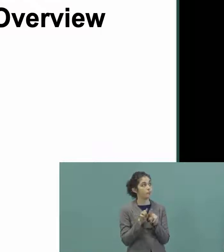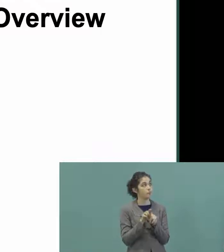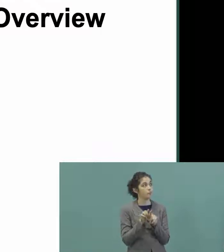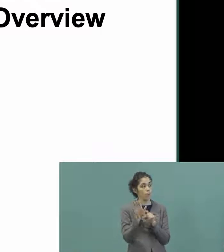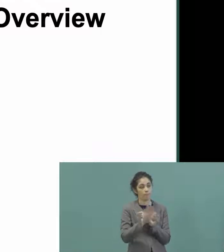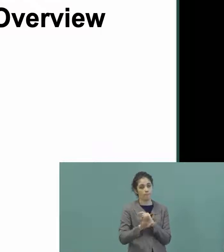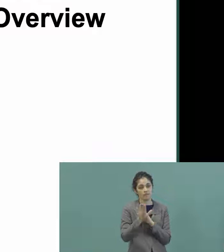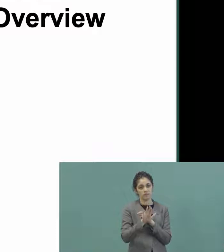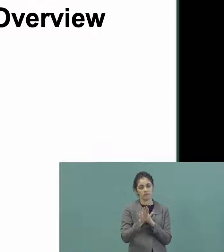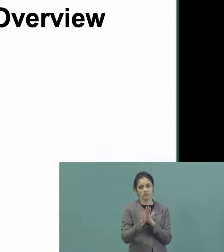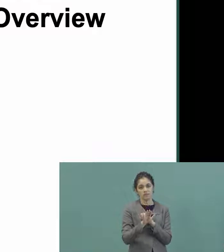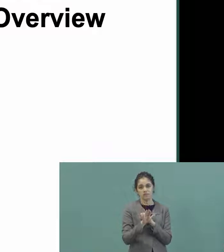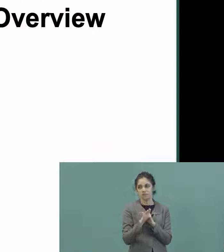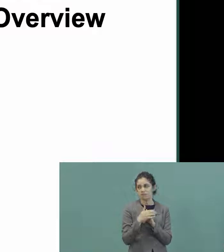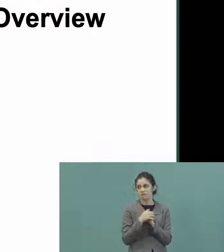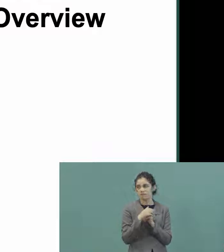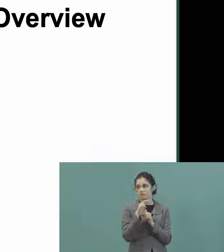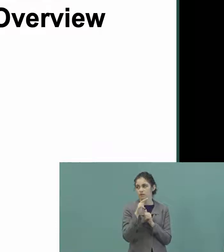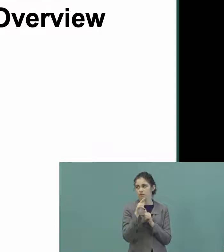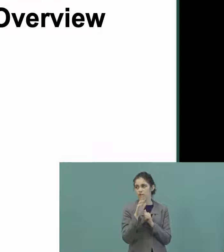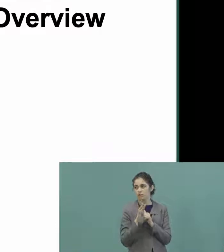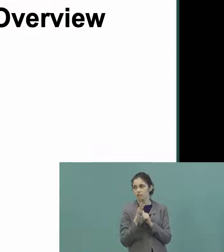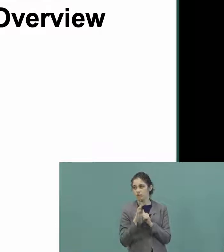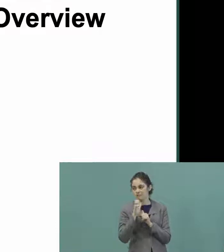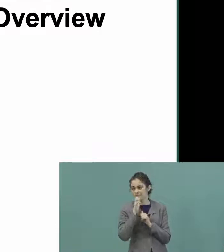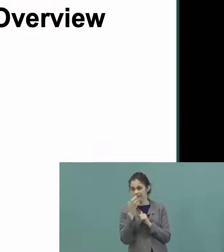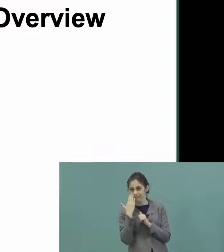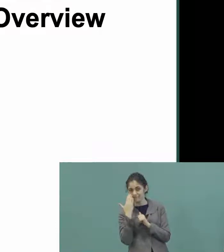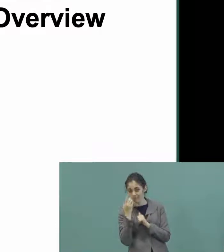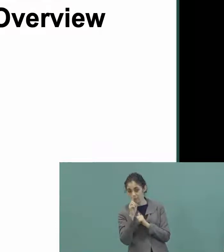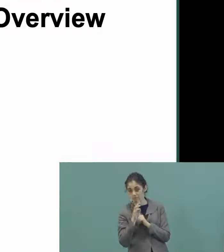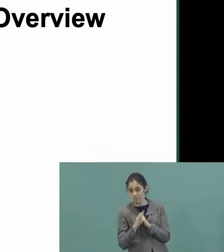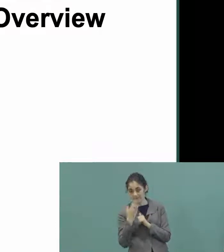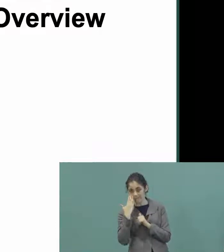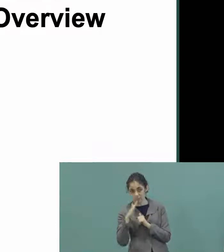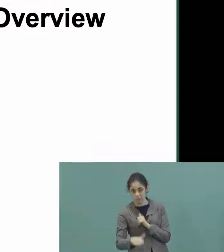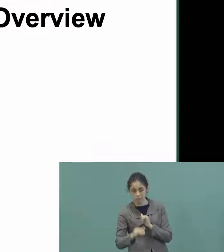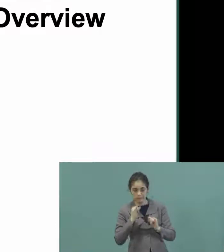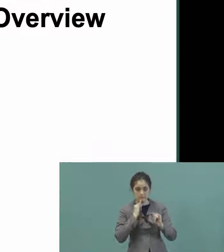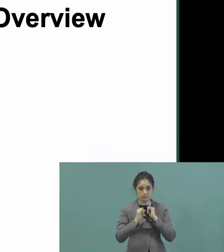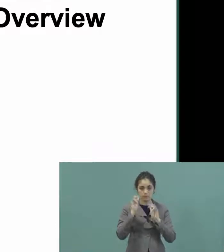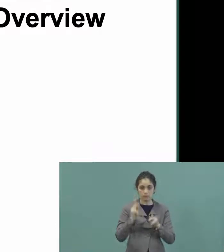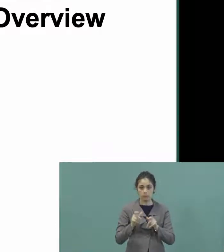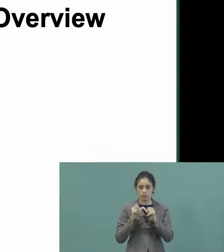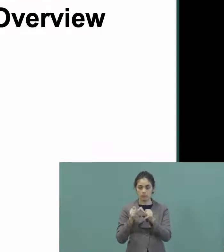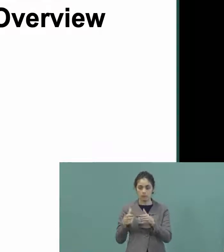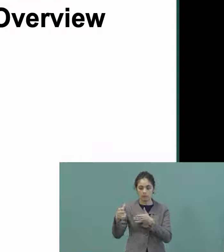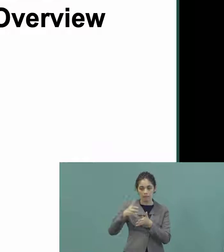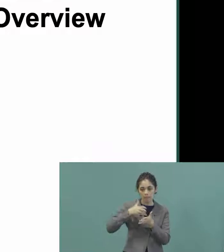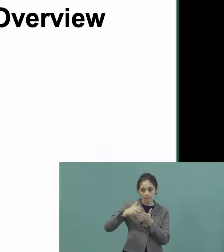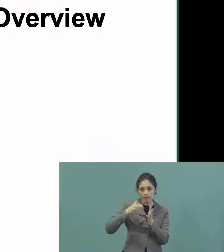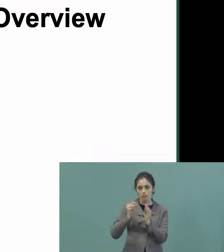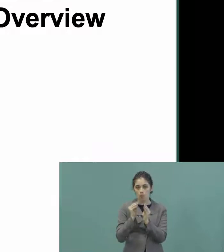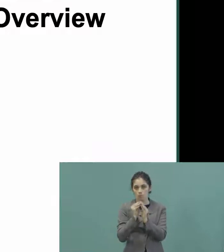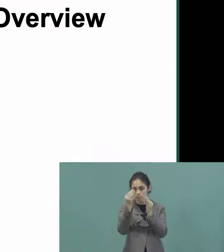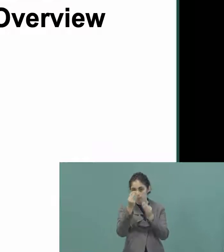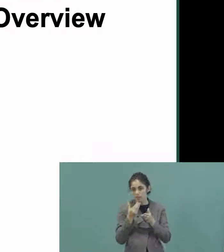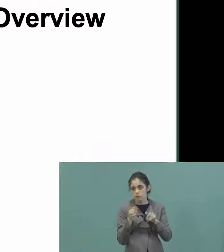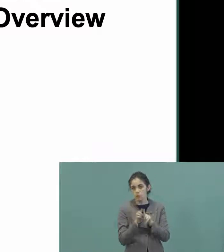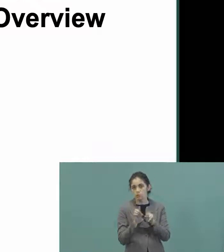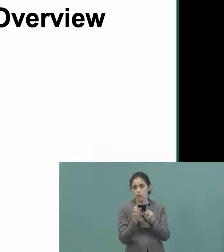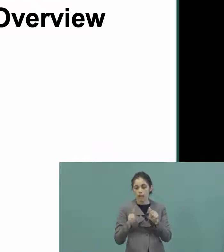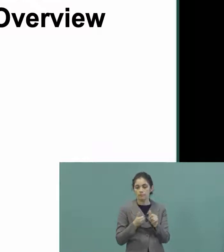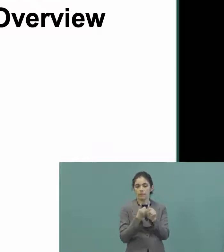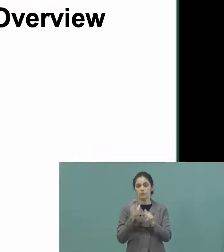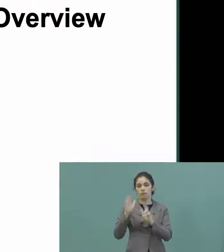a little over a quarter unknown, which we continue to interview people. So this, we continue to get new people and update